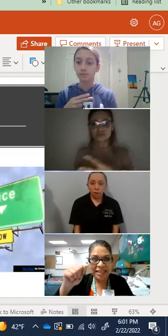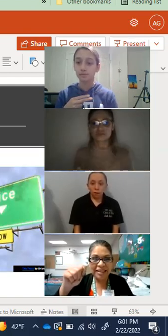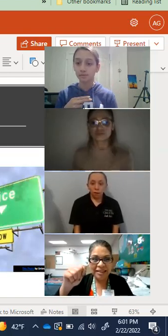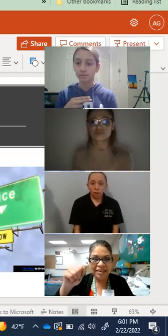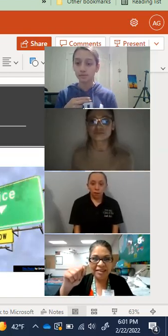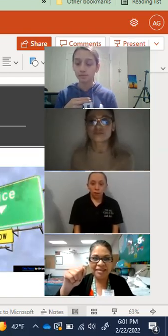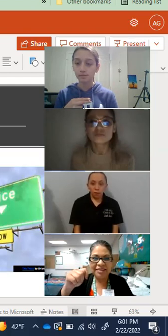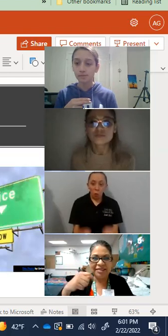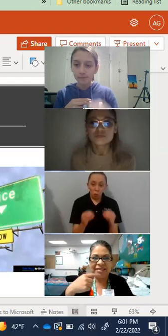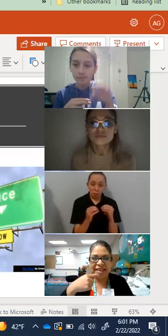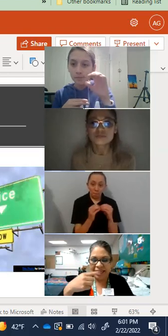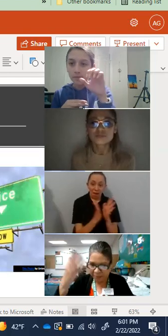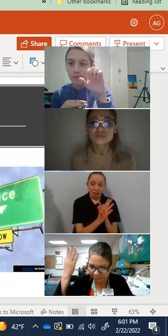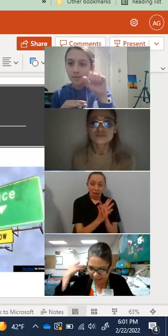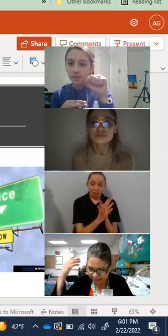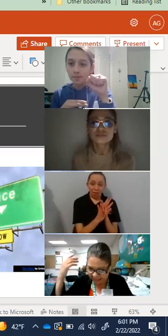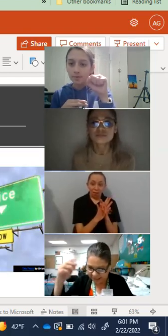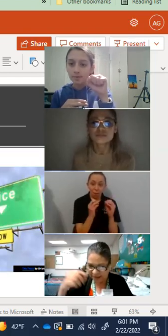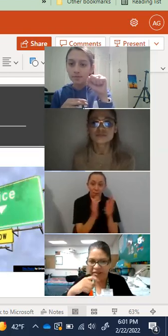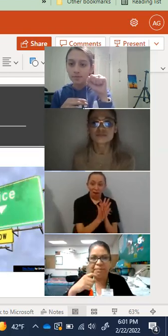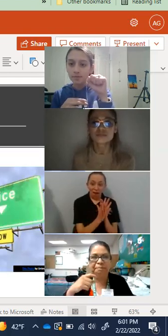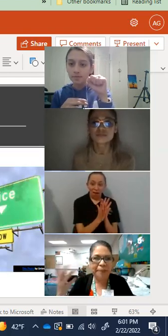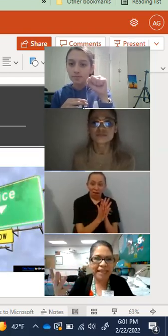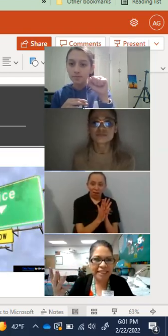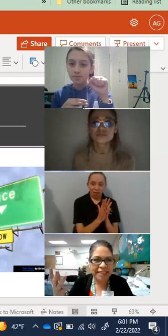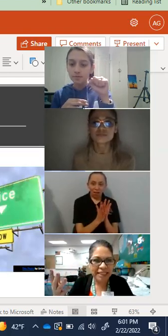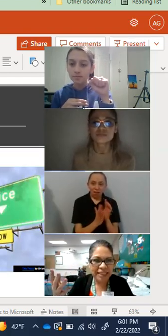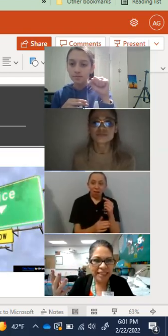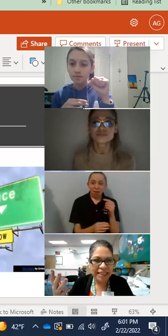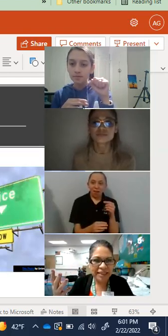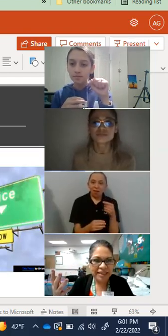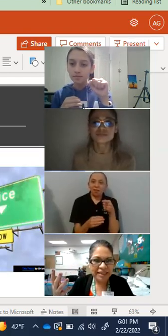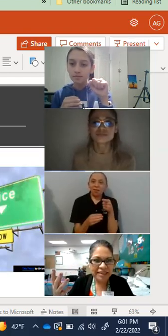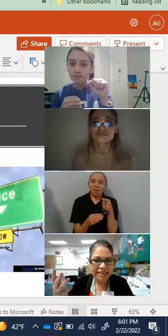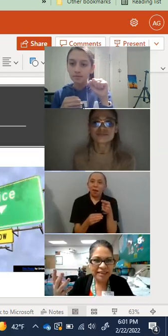spat says the past tense of the spit.